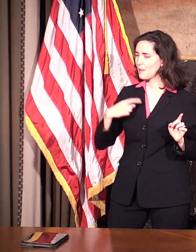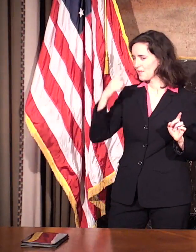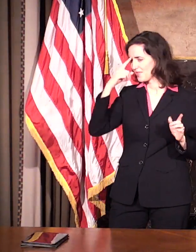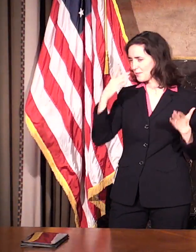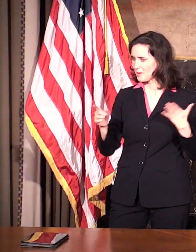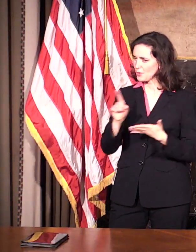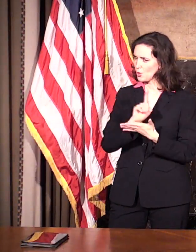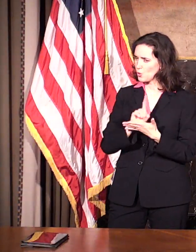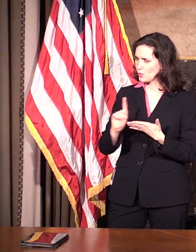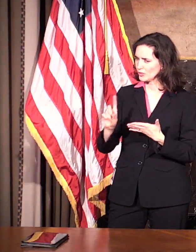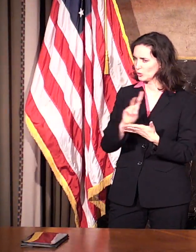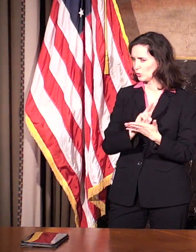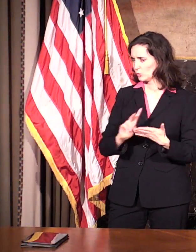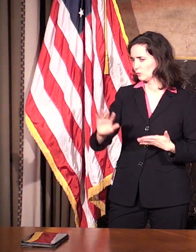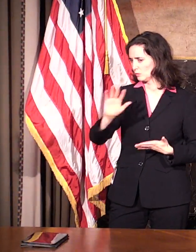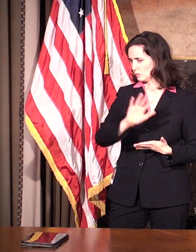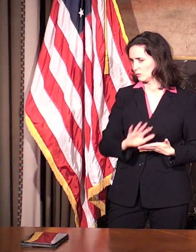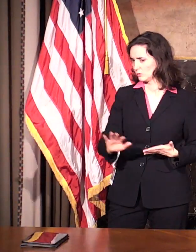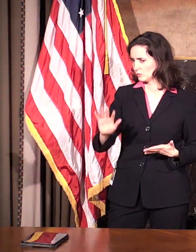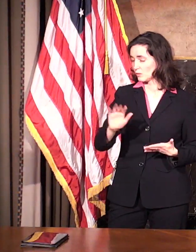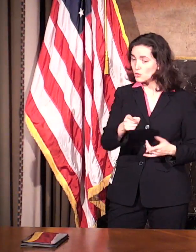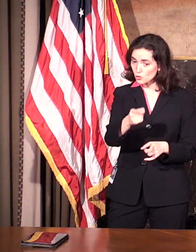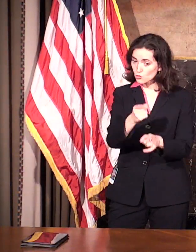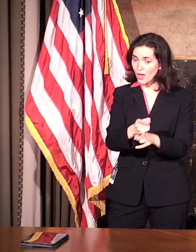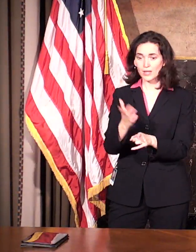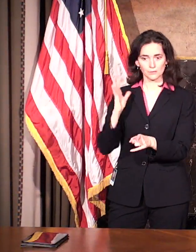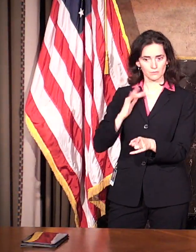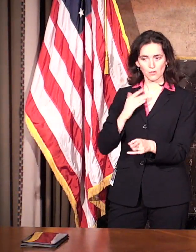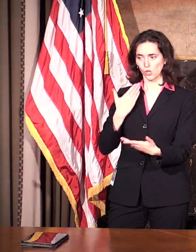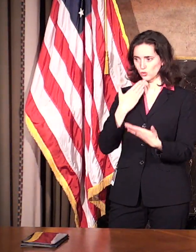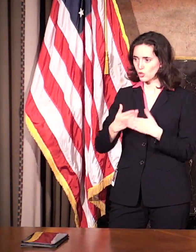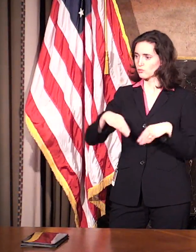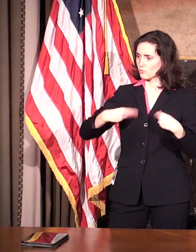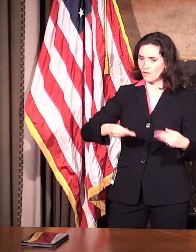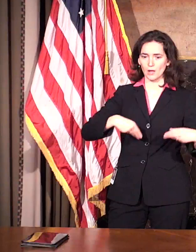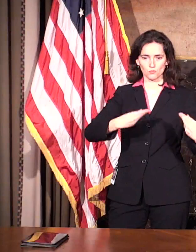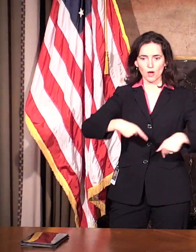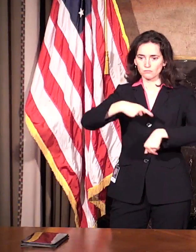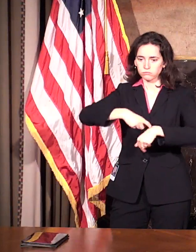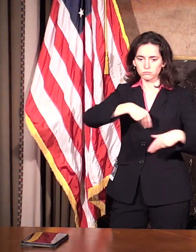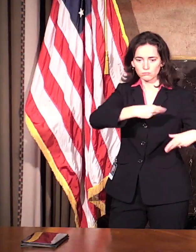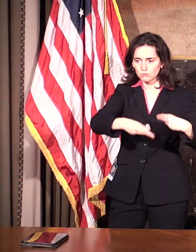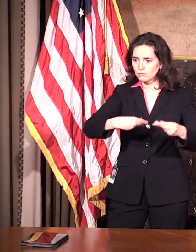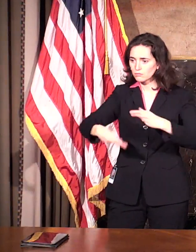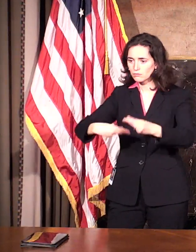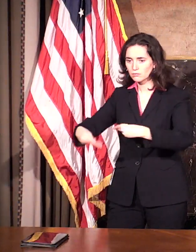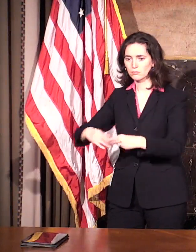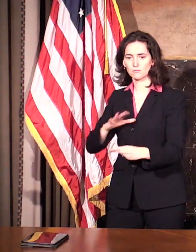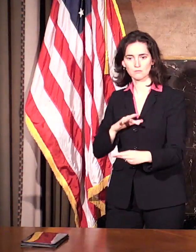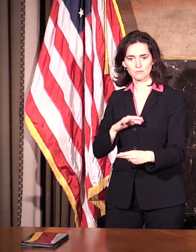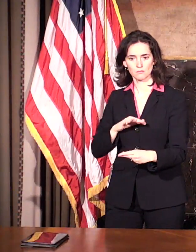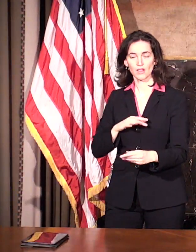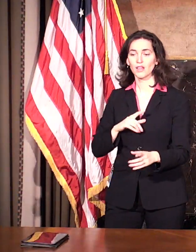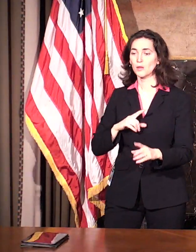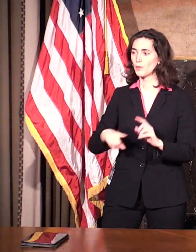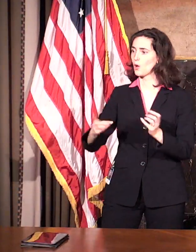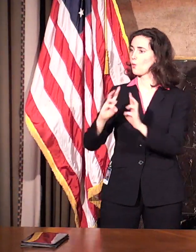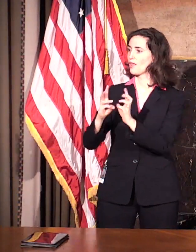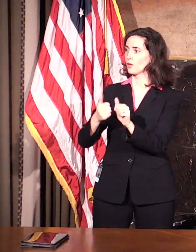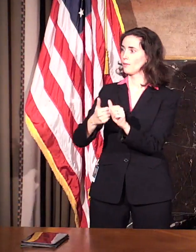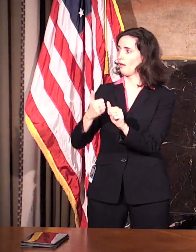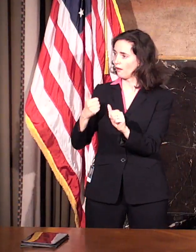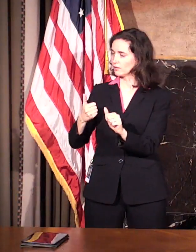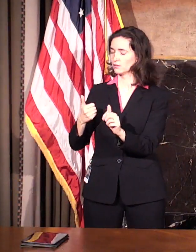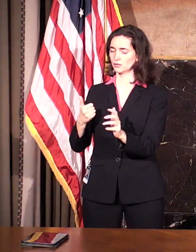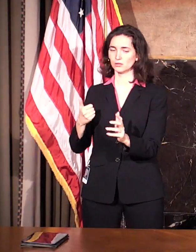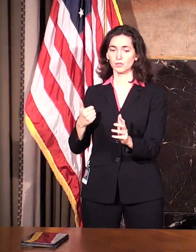two. You're right. We were doing really well. I mean, I think we still are doing really well. And this setback is not just Louisiana.